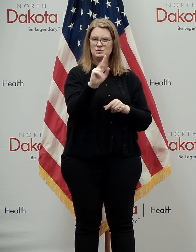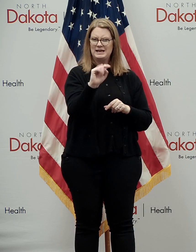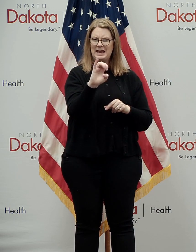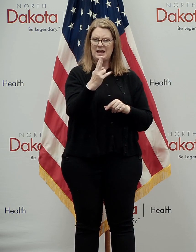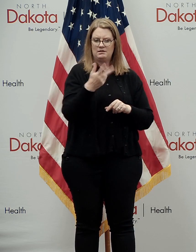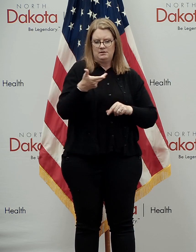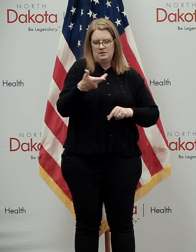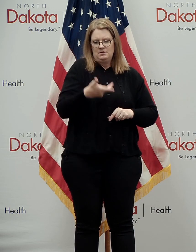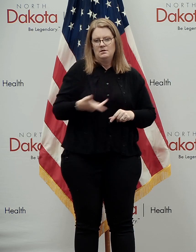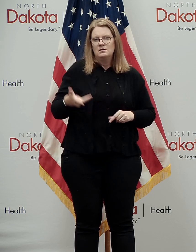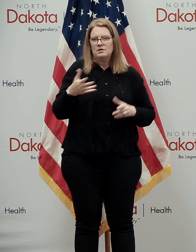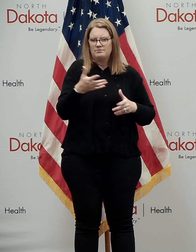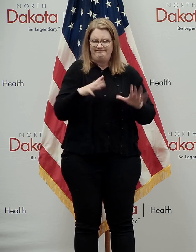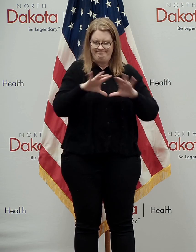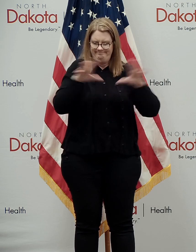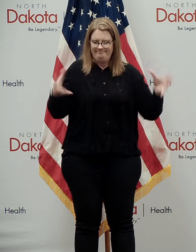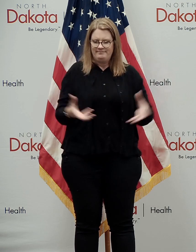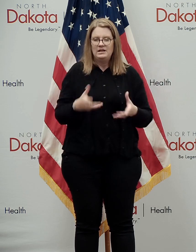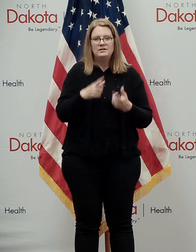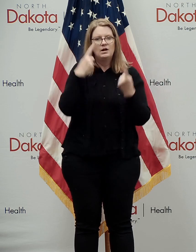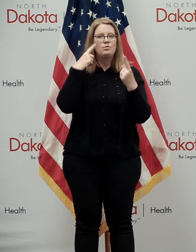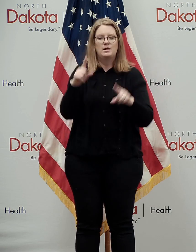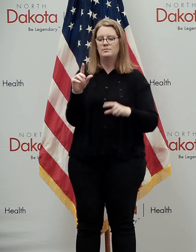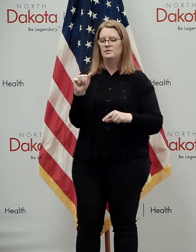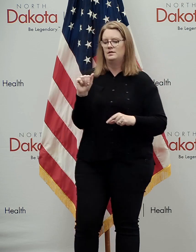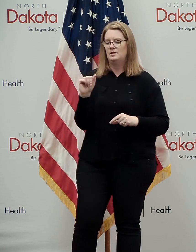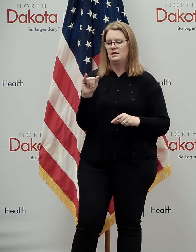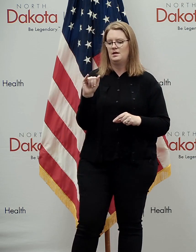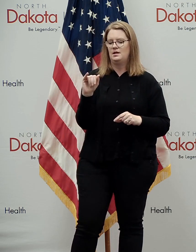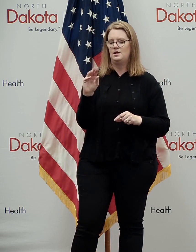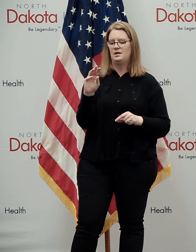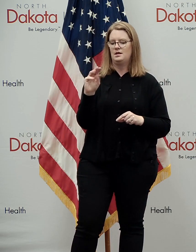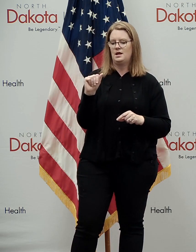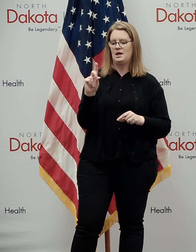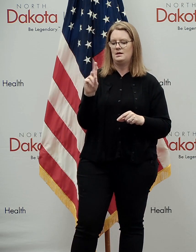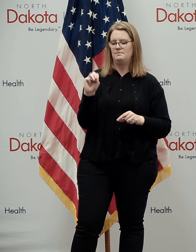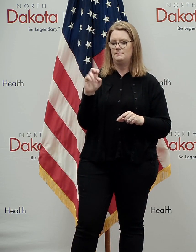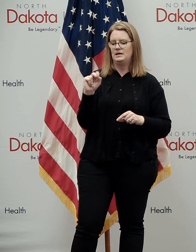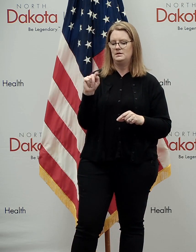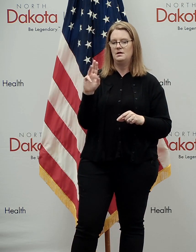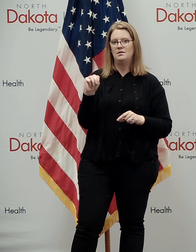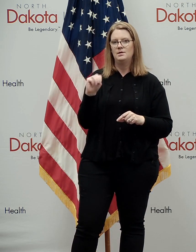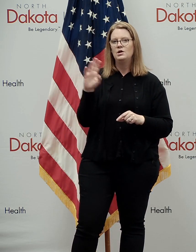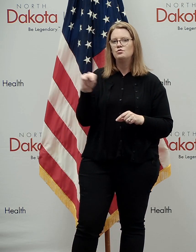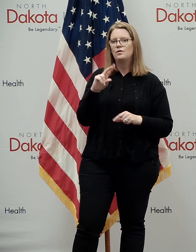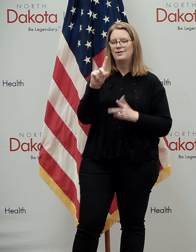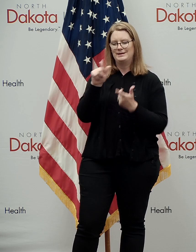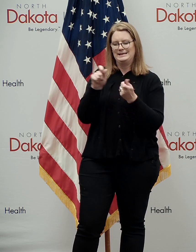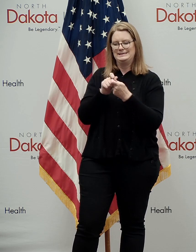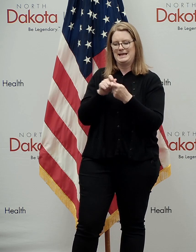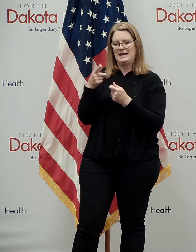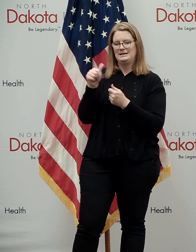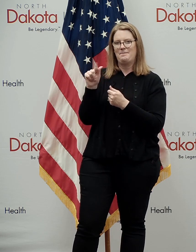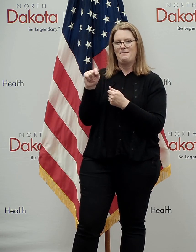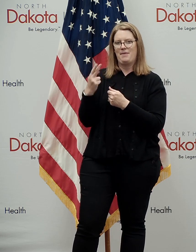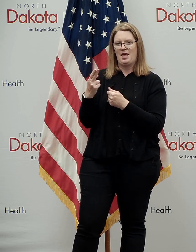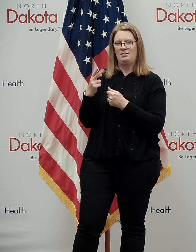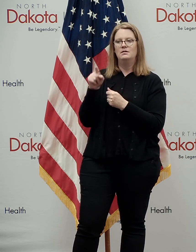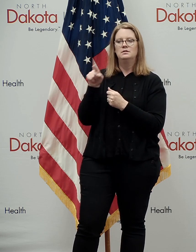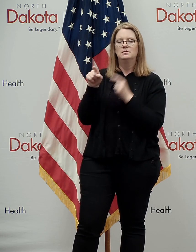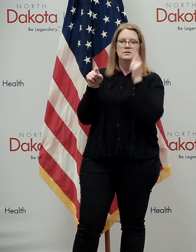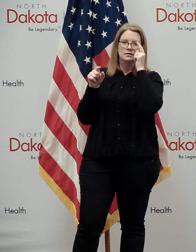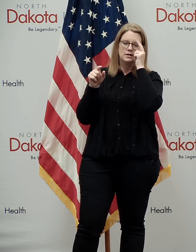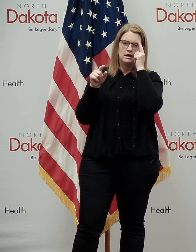an agreement with Edmentum to create North Dakota Exact Path that will be